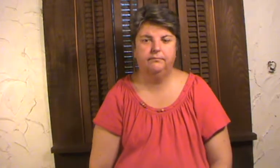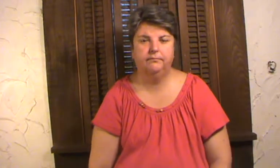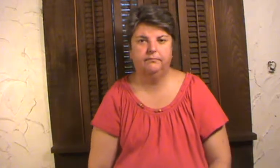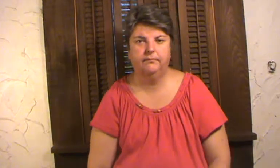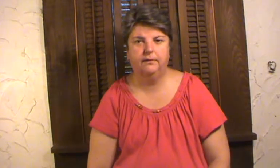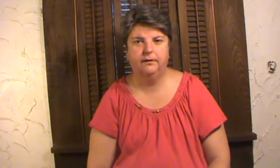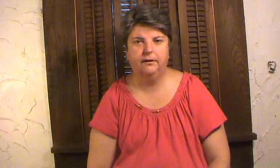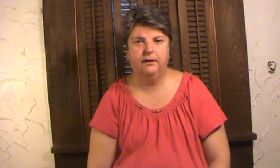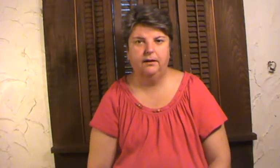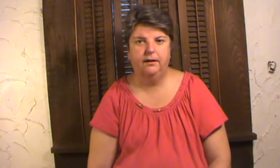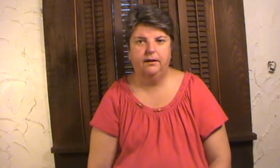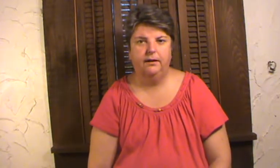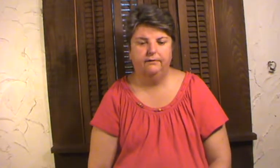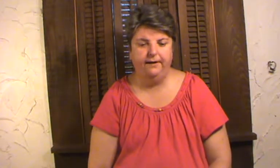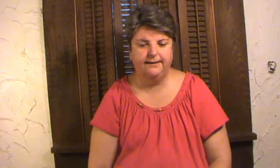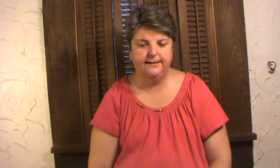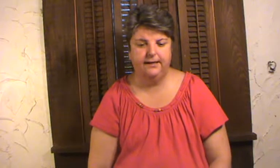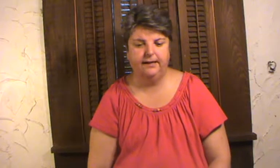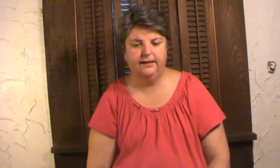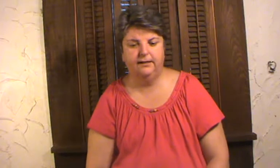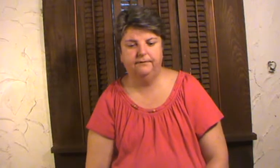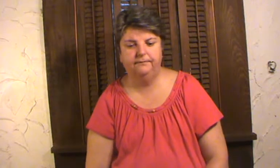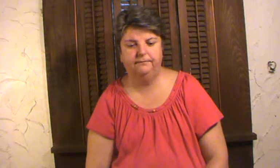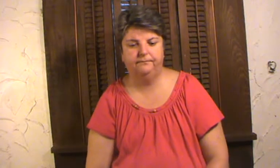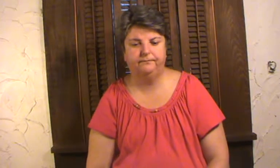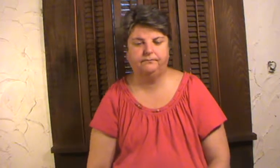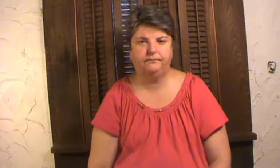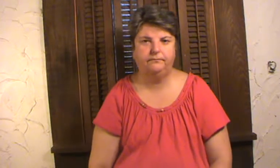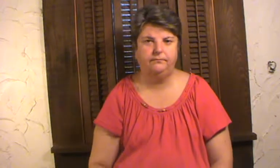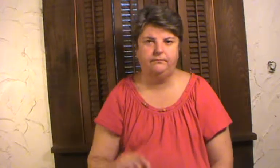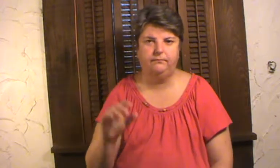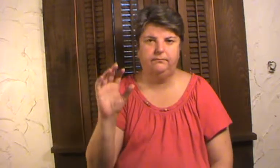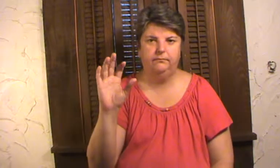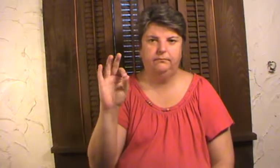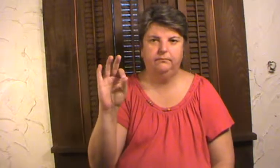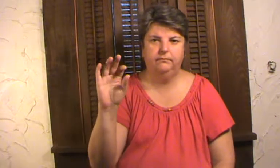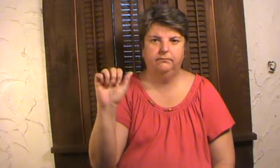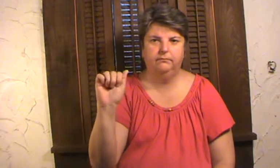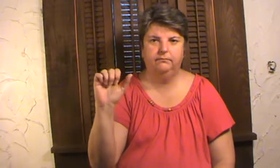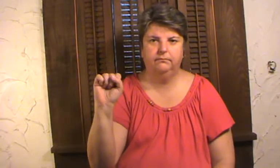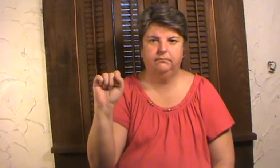Fascinated.